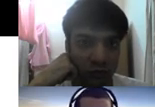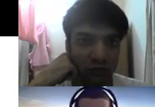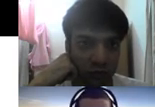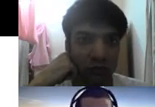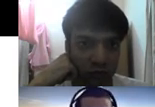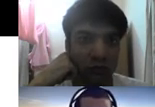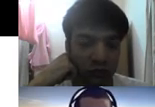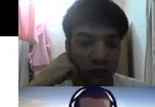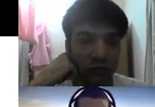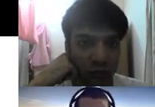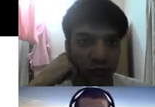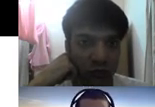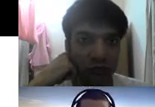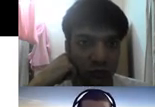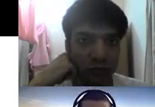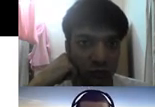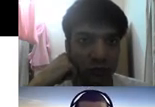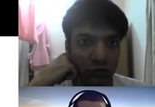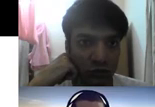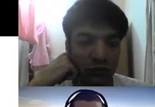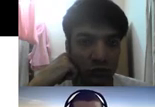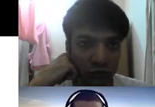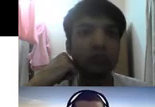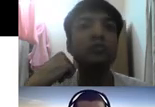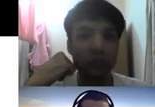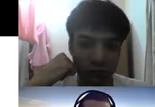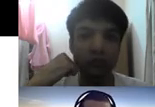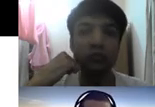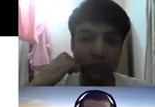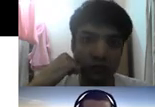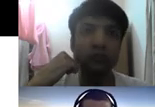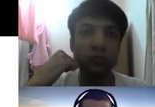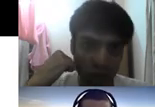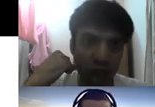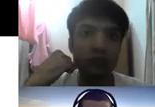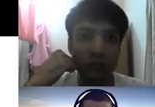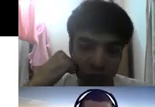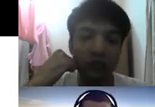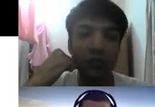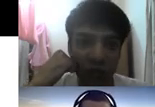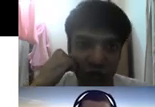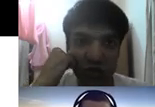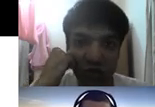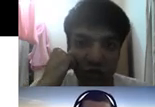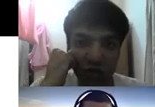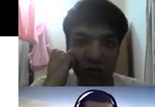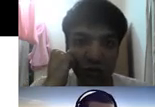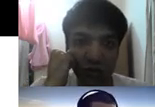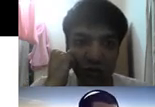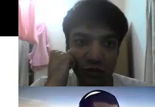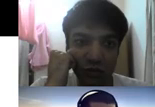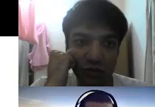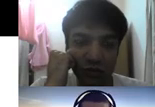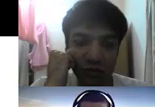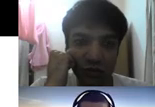after 500 milliseconds, that might not be enough to have a meaningful conversation. And if you